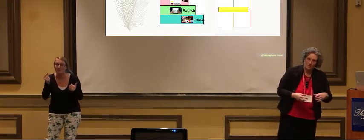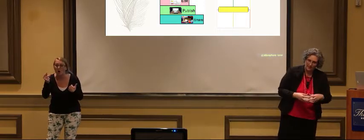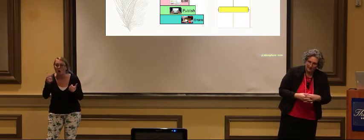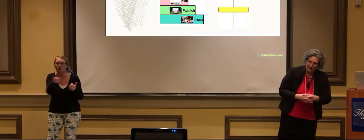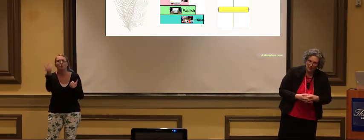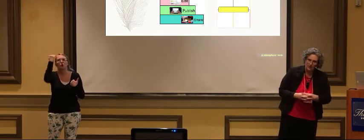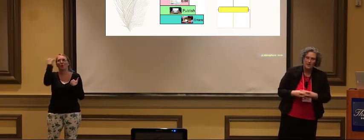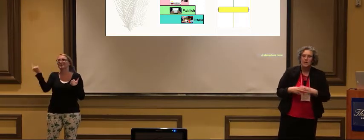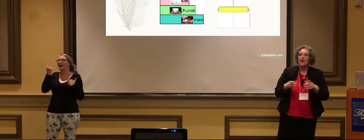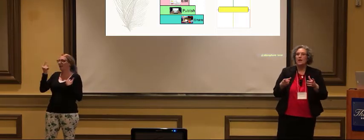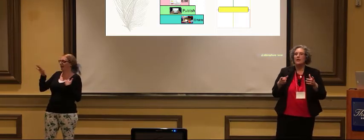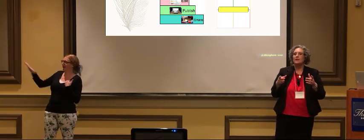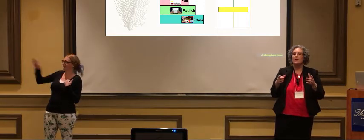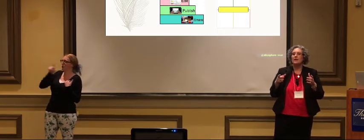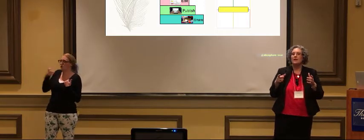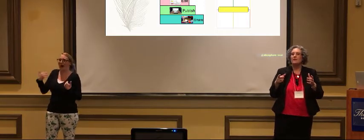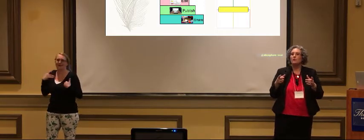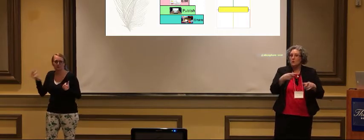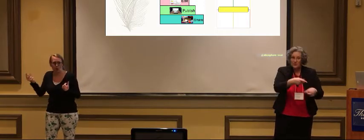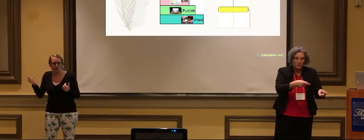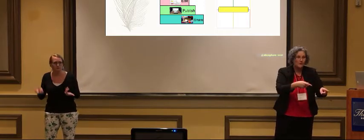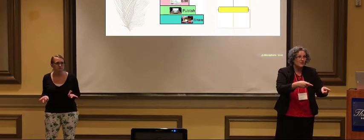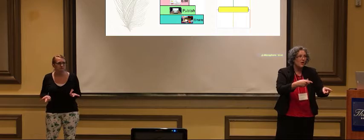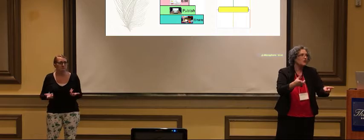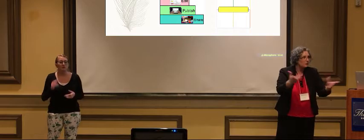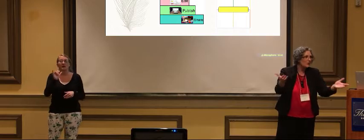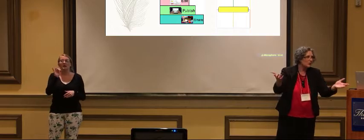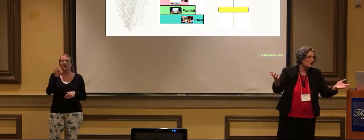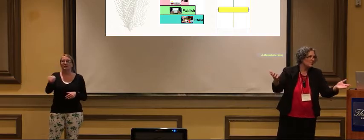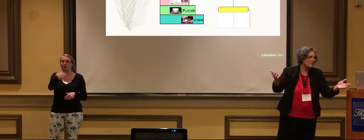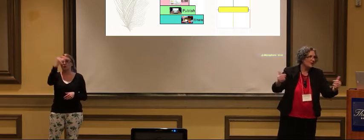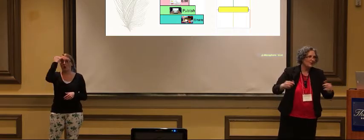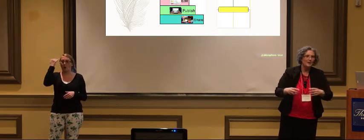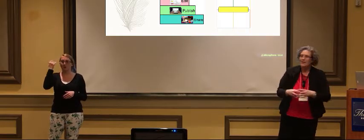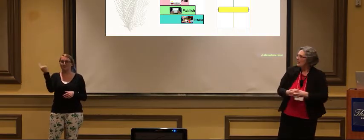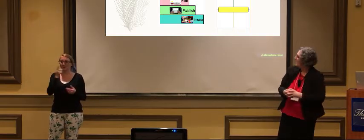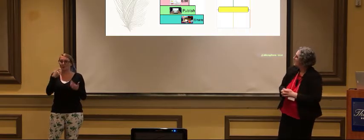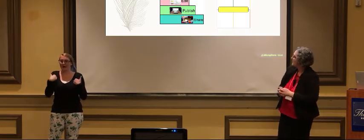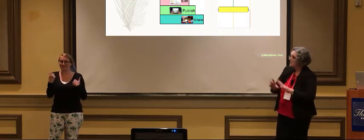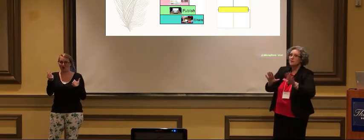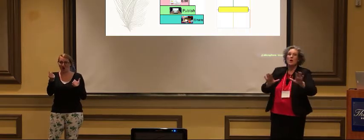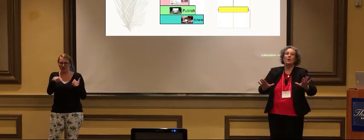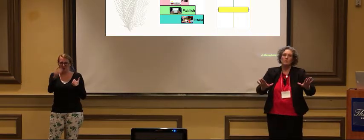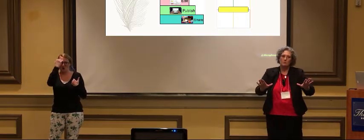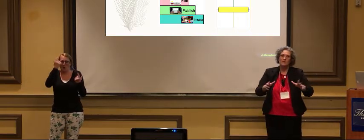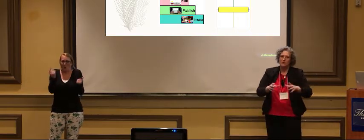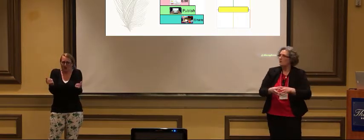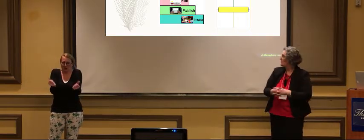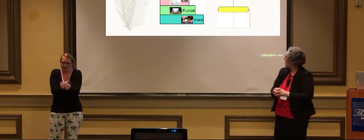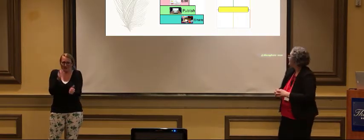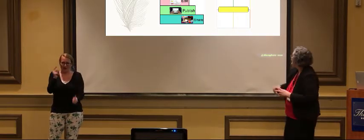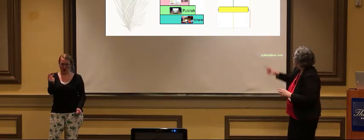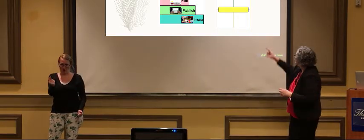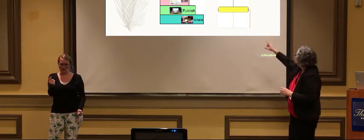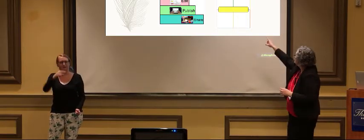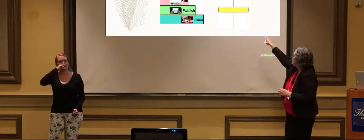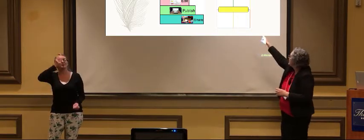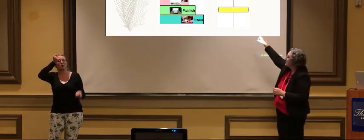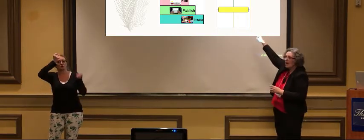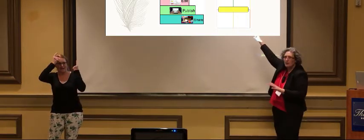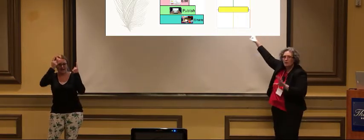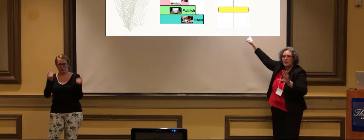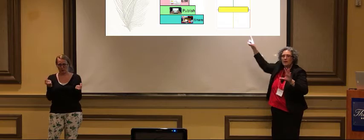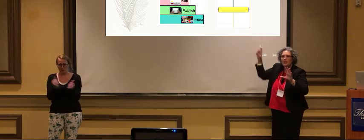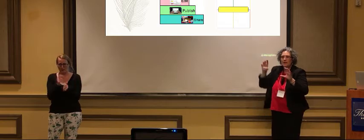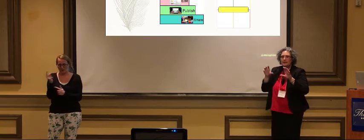know someone who has a dog. And if you know someone who has a dog, you know what you do with a dog. And kids know what to do with a dog.